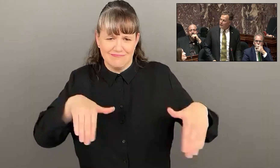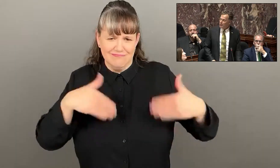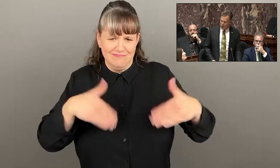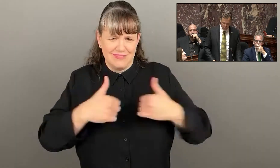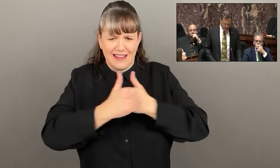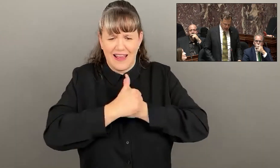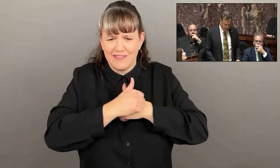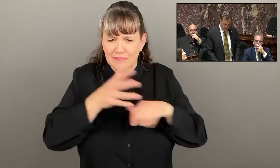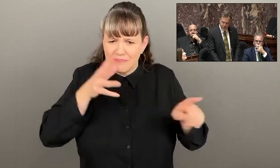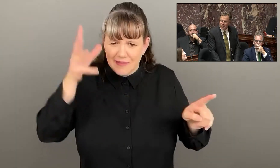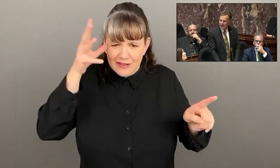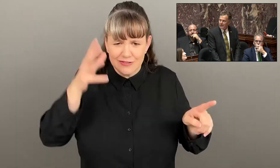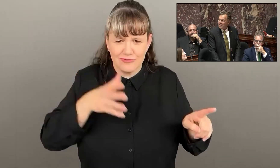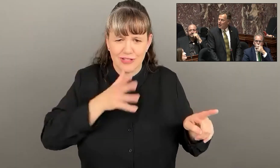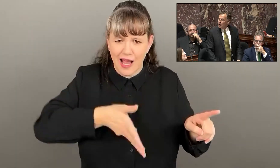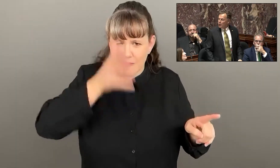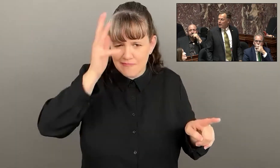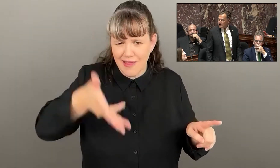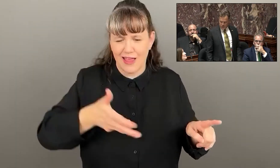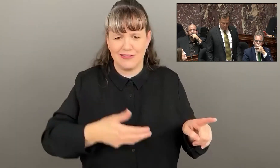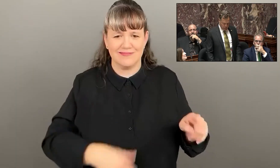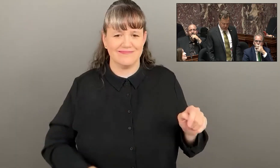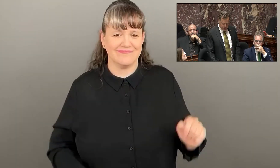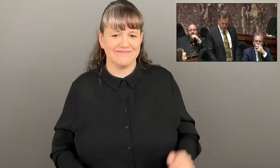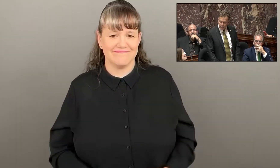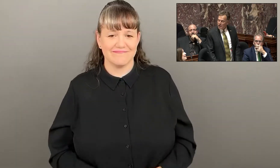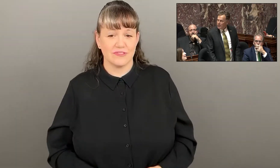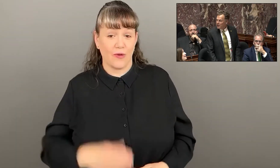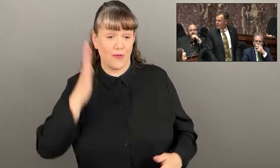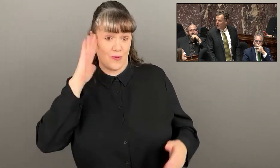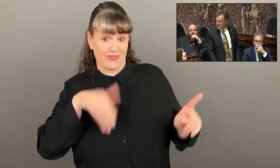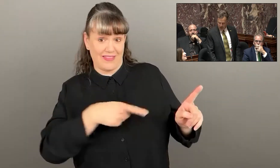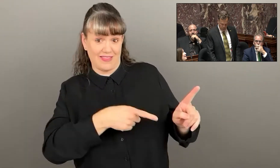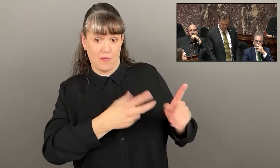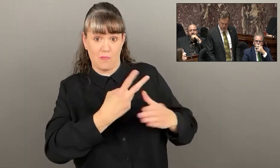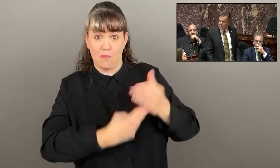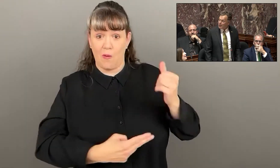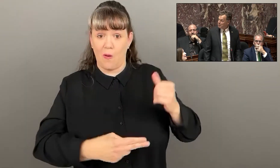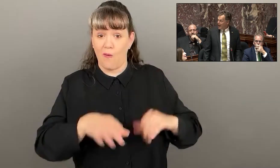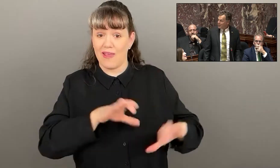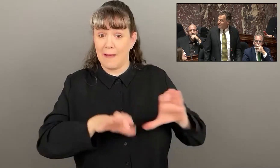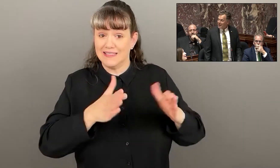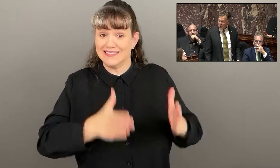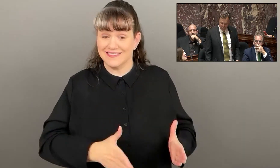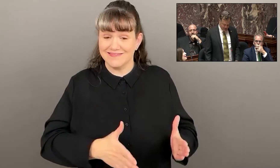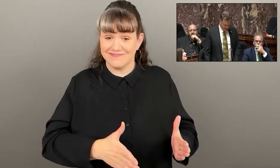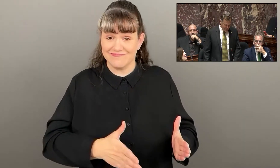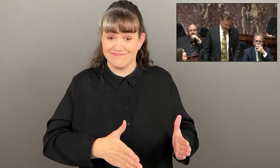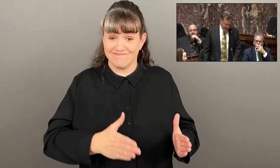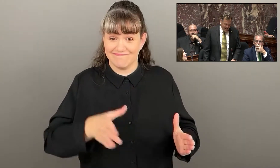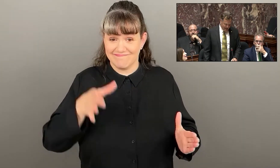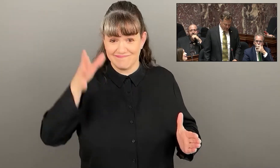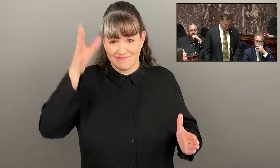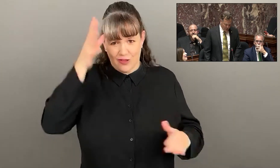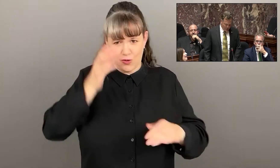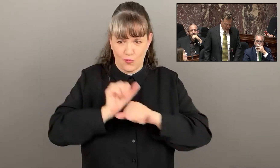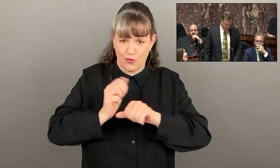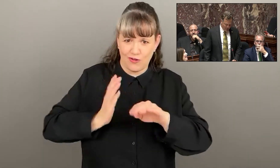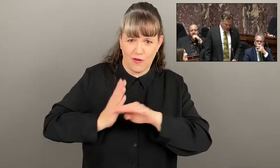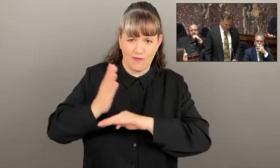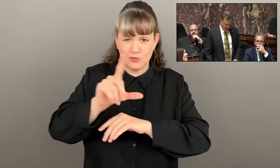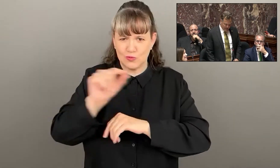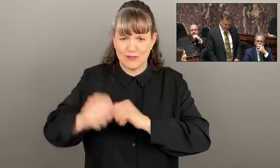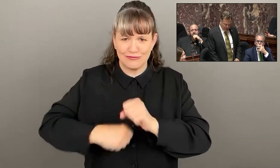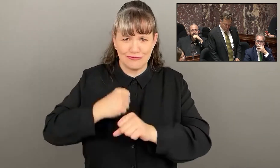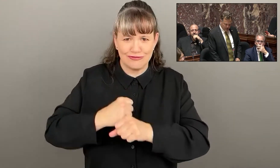to learn that they are both chemists. My dad worked 20 plus years for Cominco, now Tech Resources, on battery technology. And